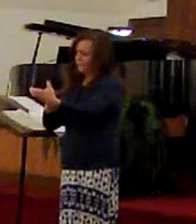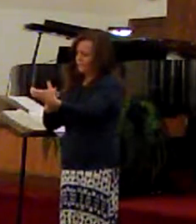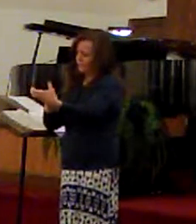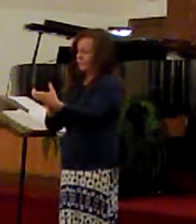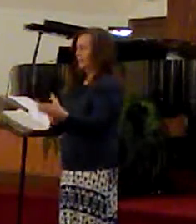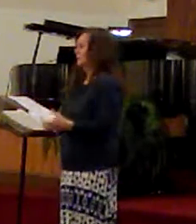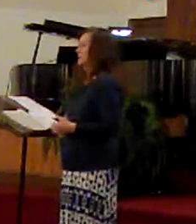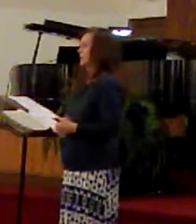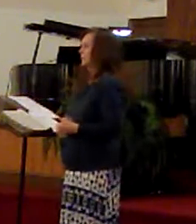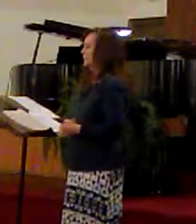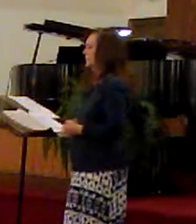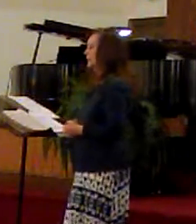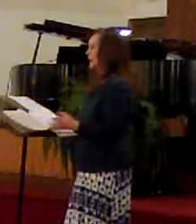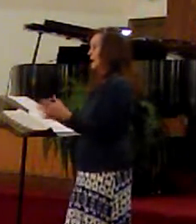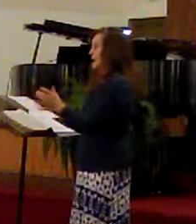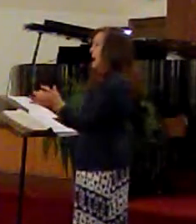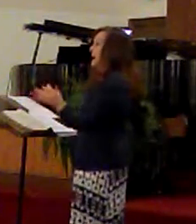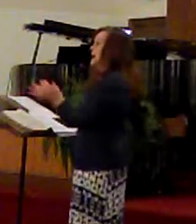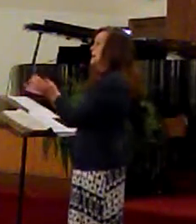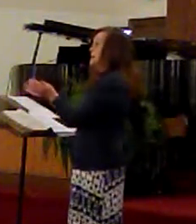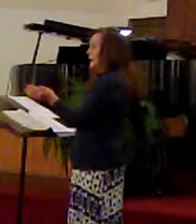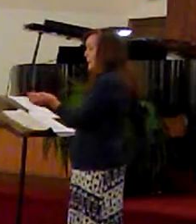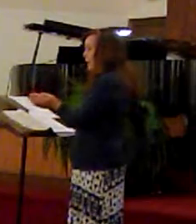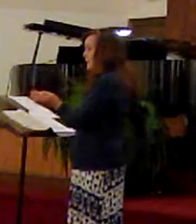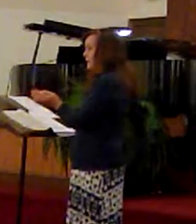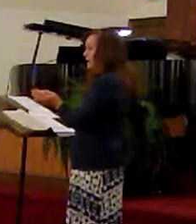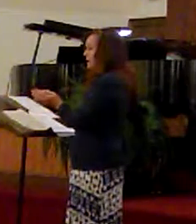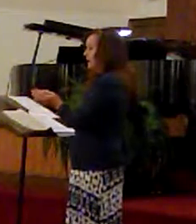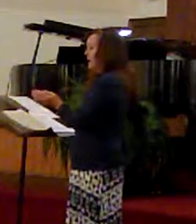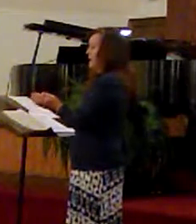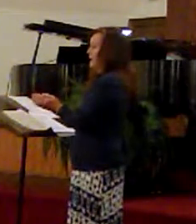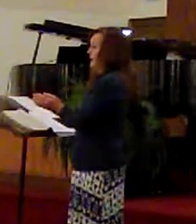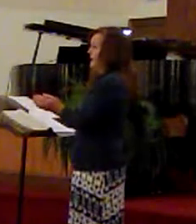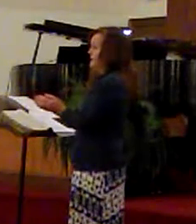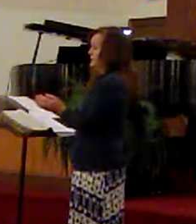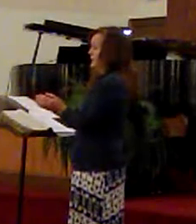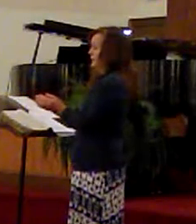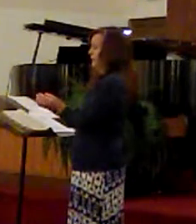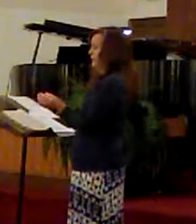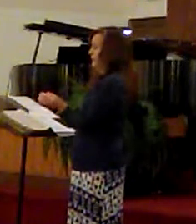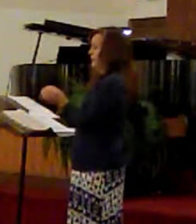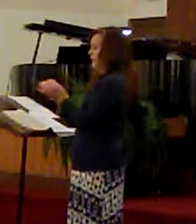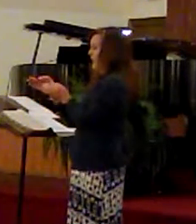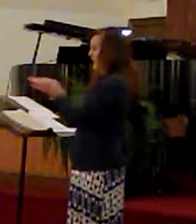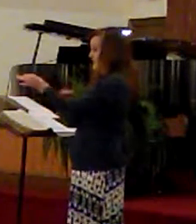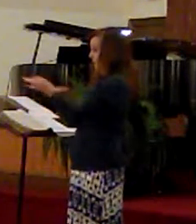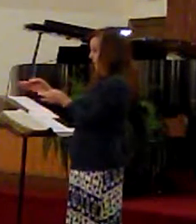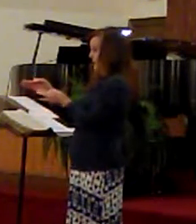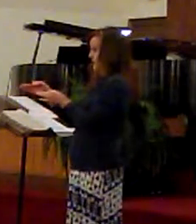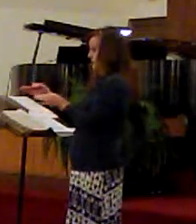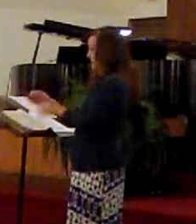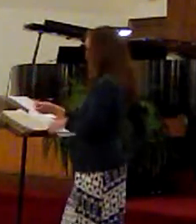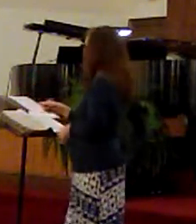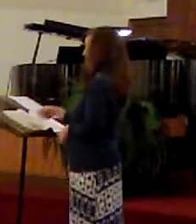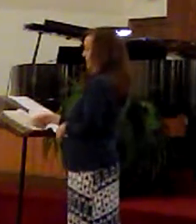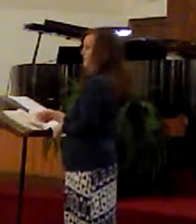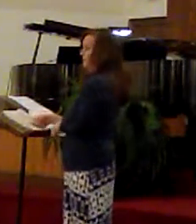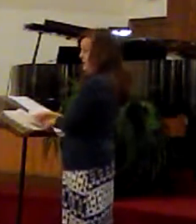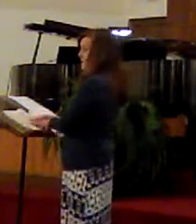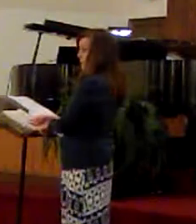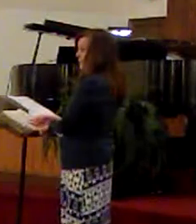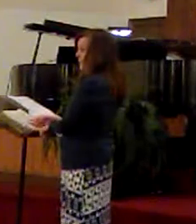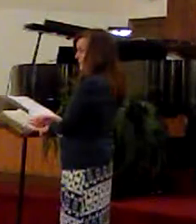Can I tell you, the Bible does a great job of explaining itself if you'll read enough of it, okay. If you'll search enough